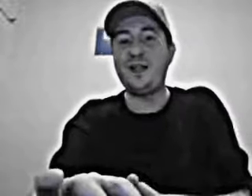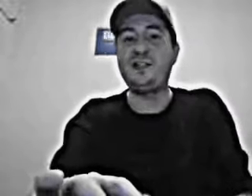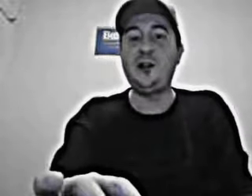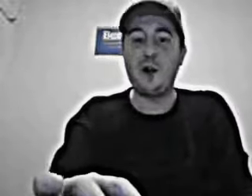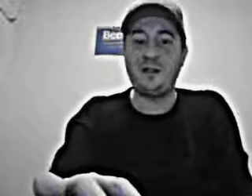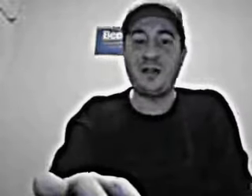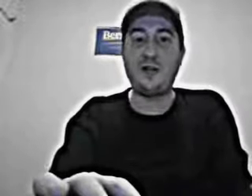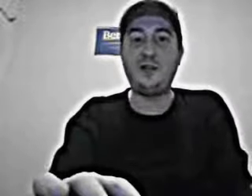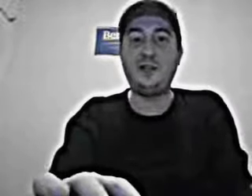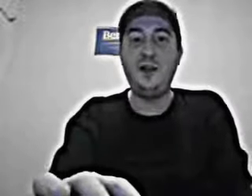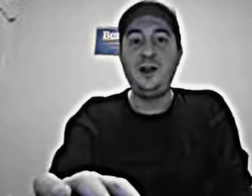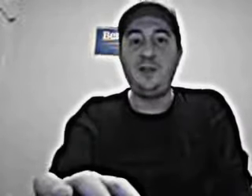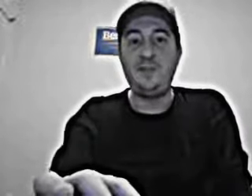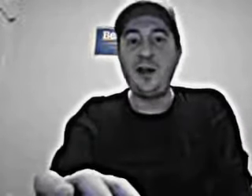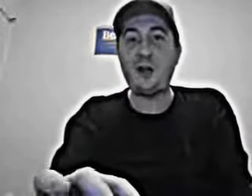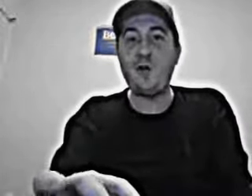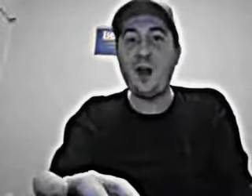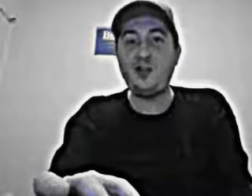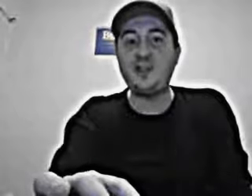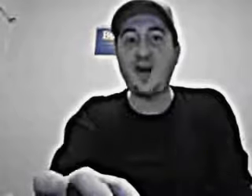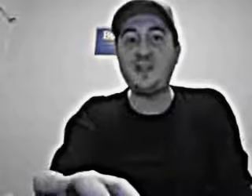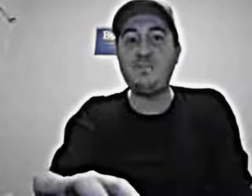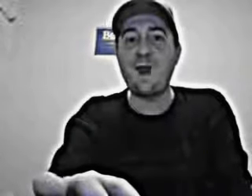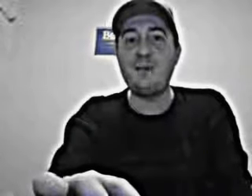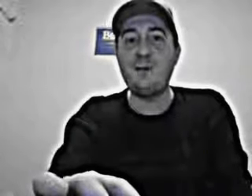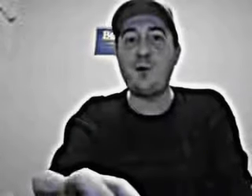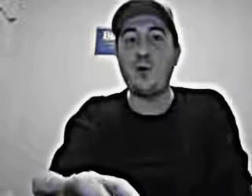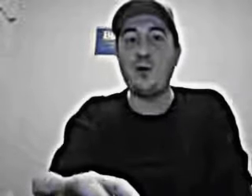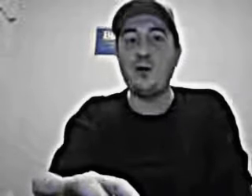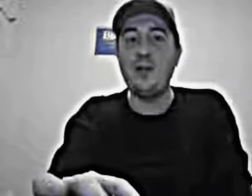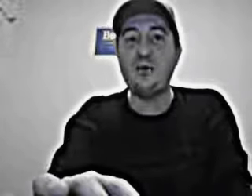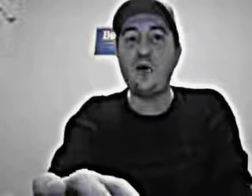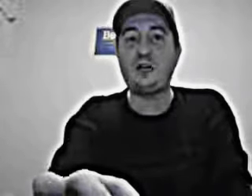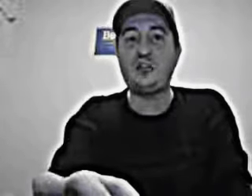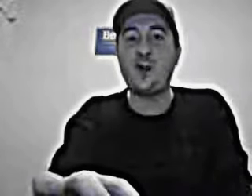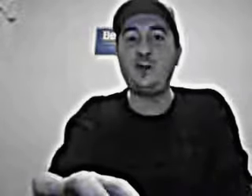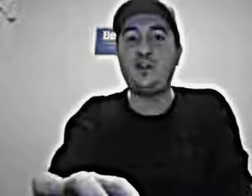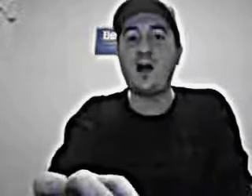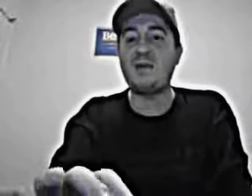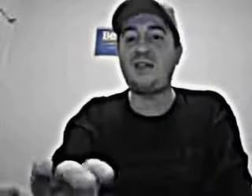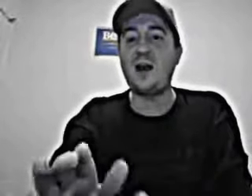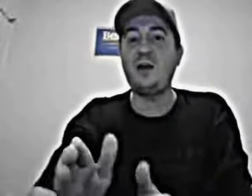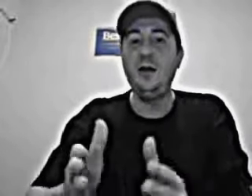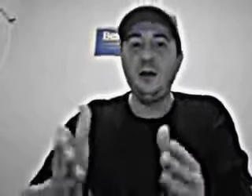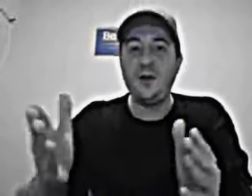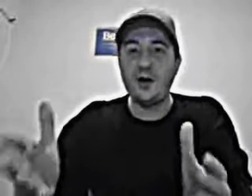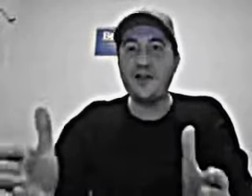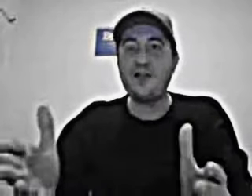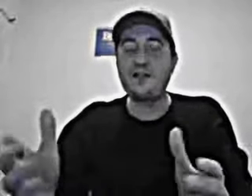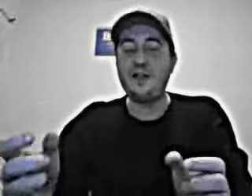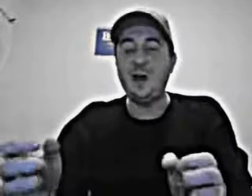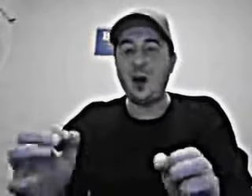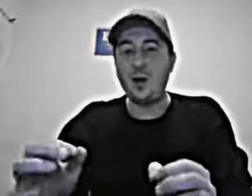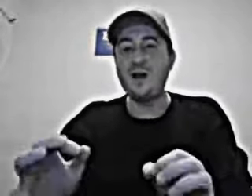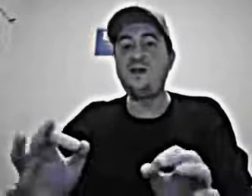against arming terrorists you have peter welch thomas massey barbara lee walter jones thomas garrett they're against arming